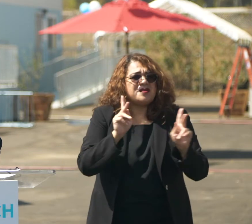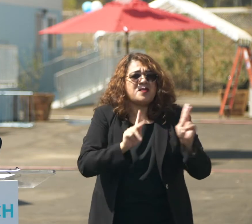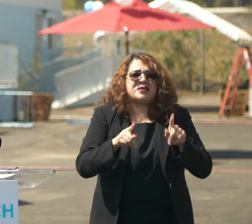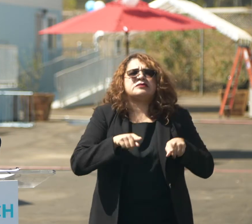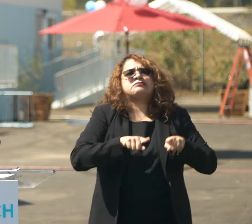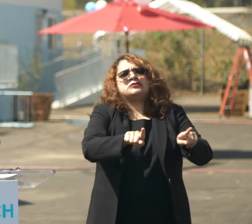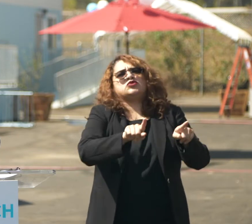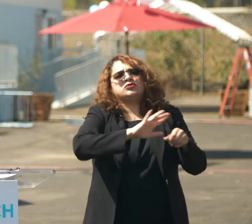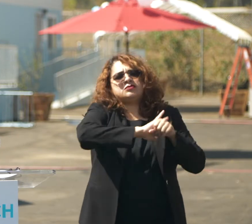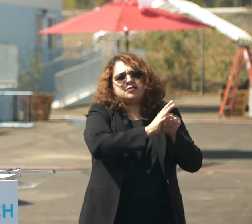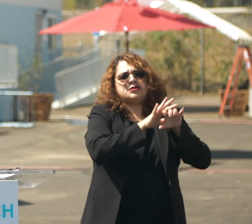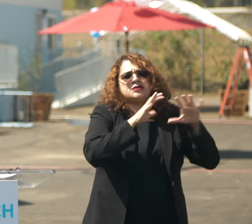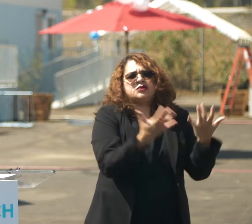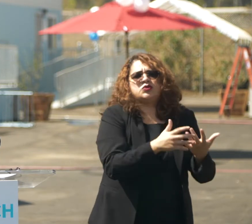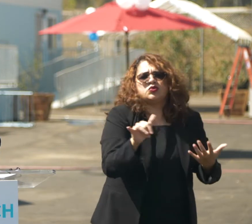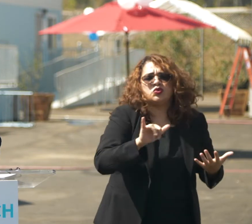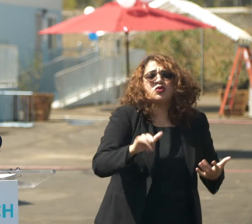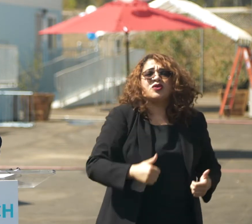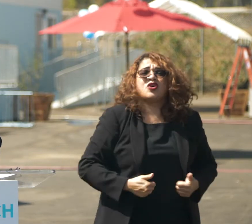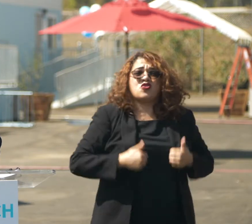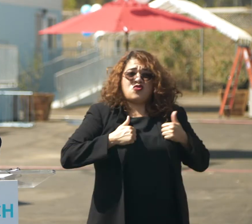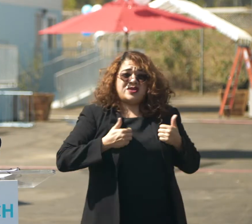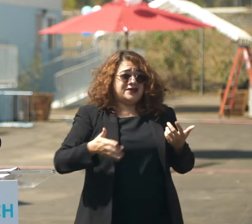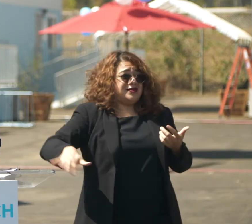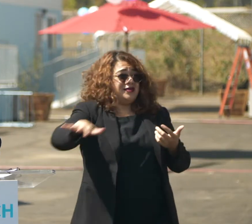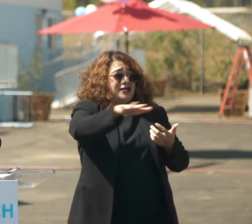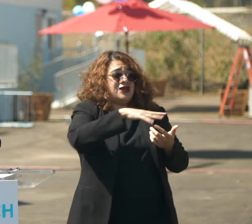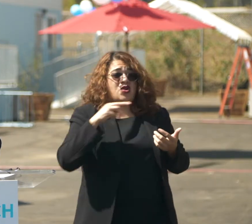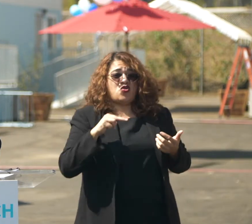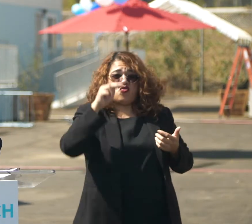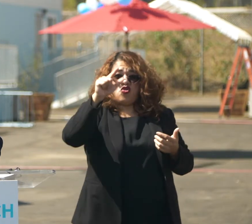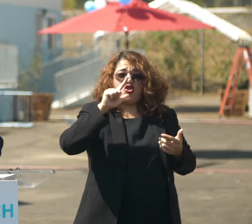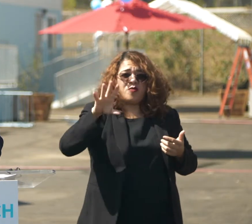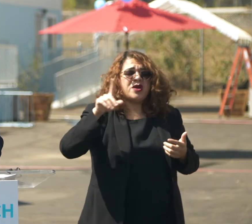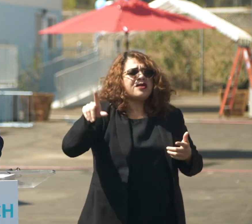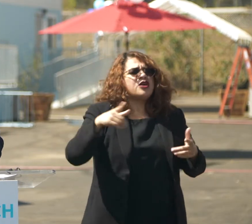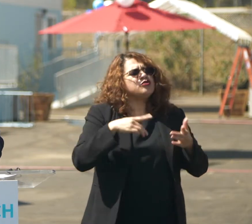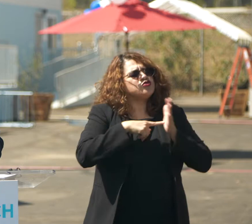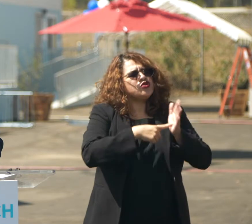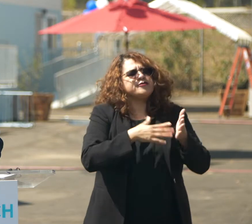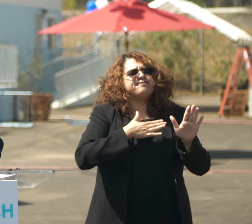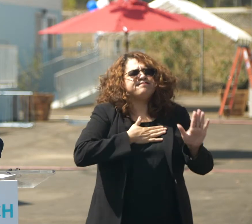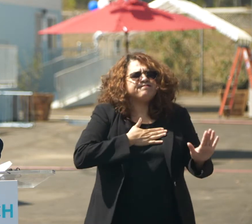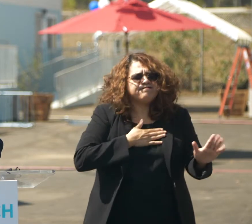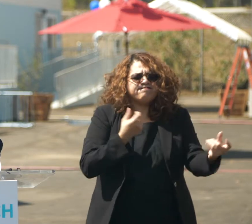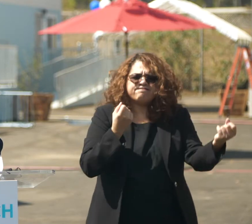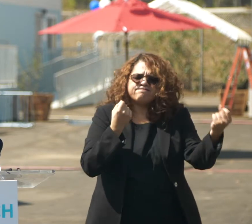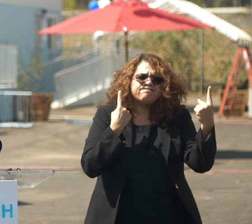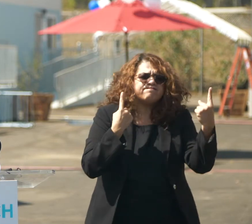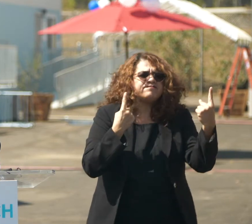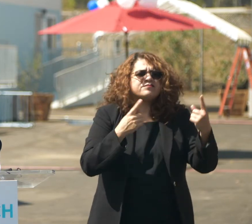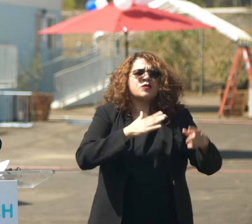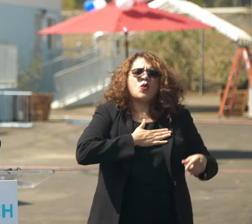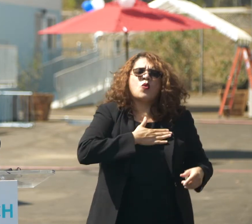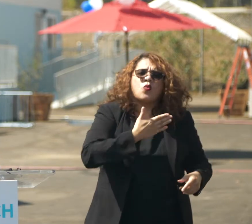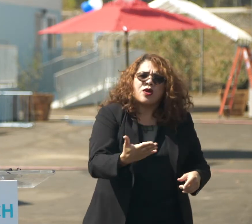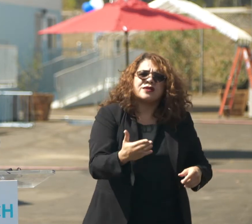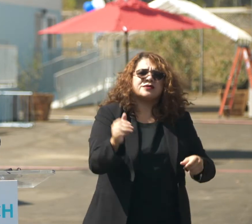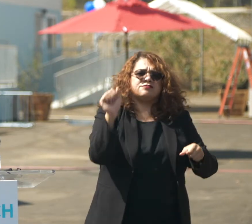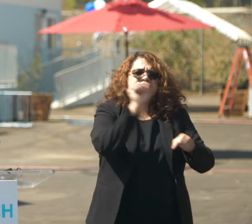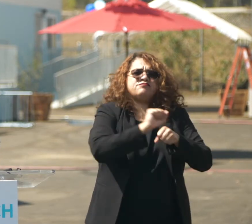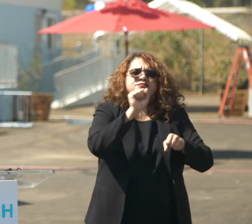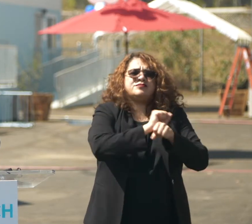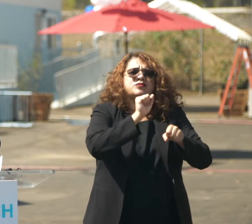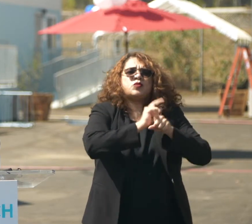want to thank the residents of North Long Beach for coming forward, demonstrating their compassion, their willingness to be a part